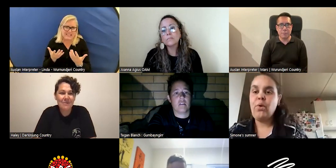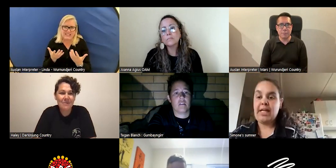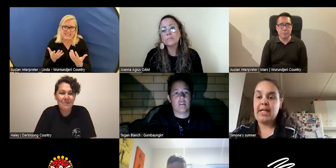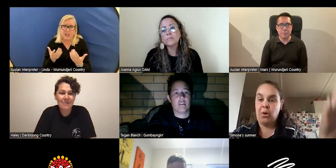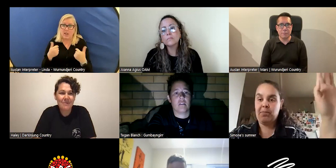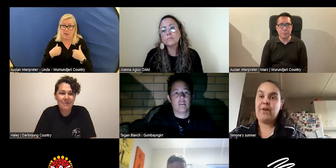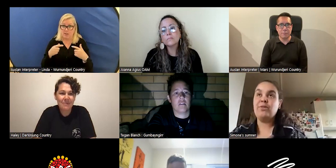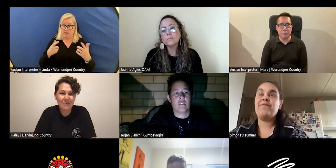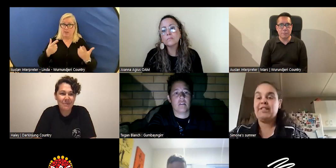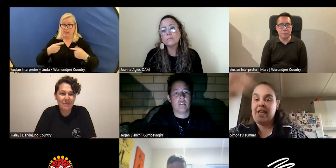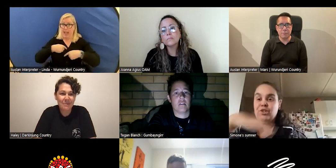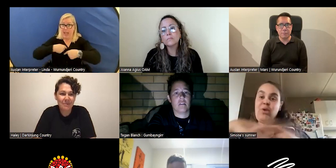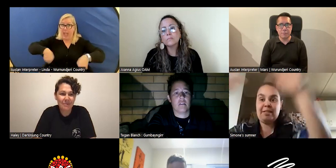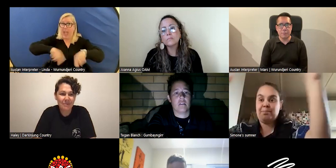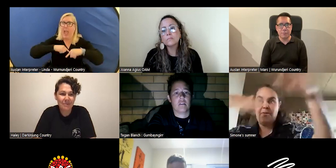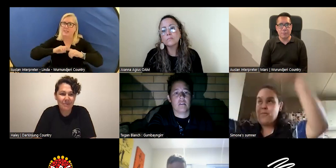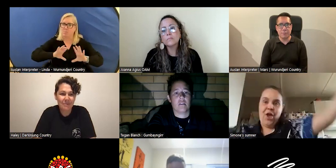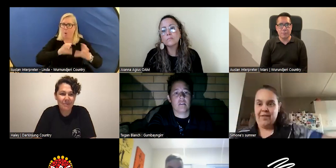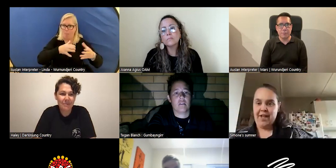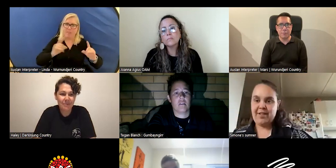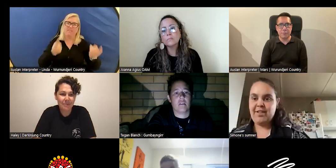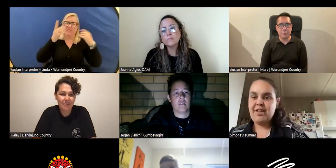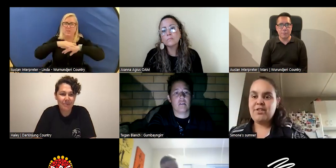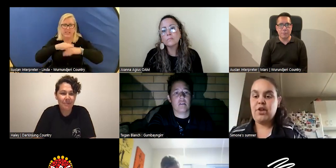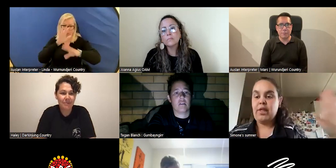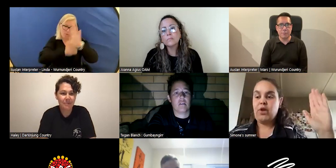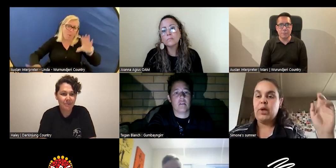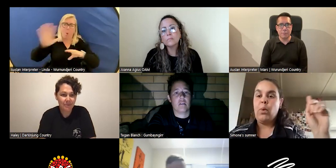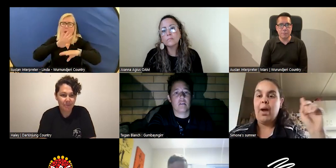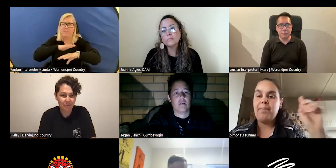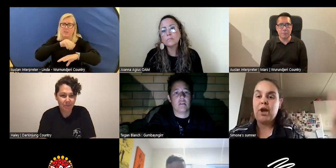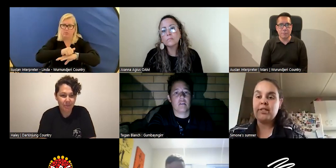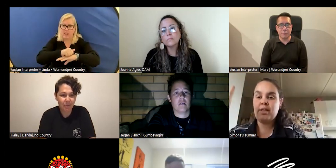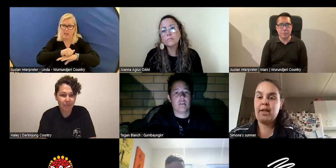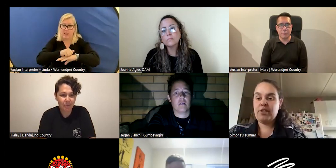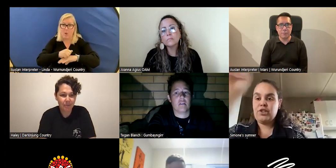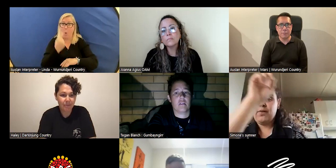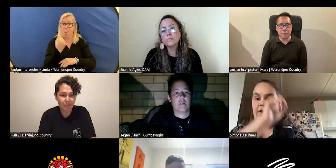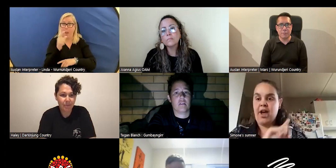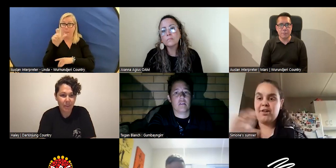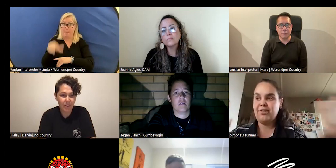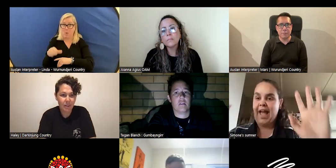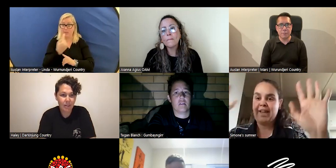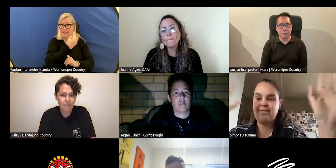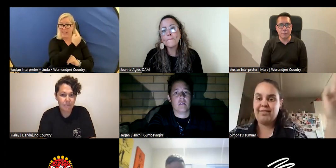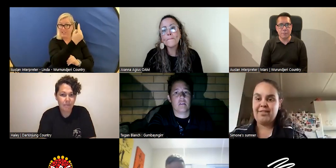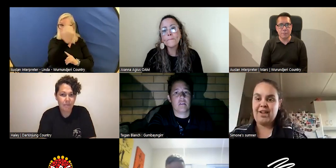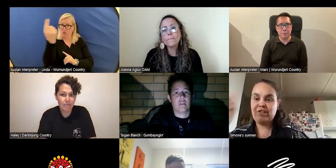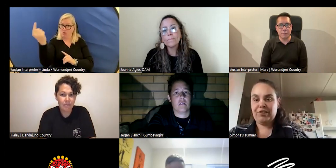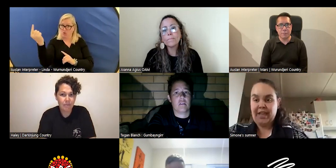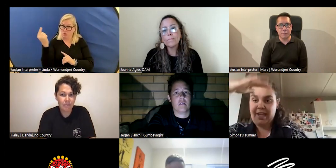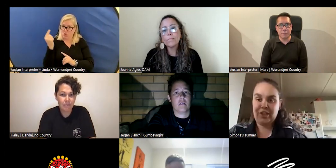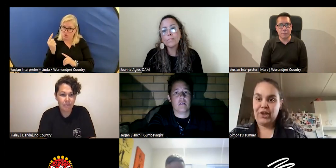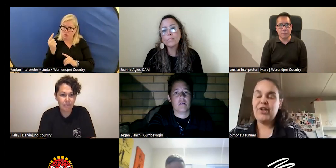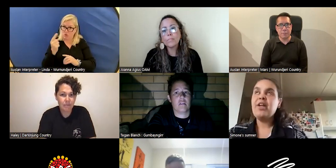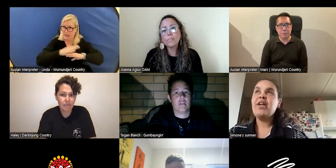So all us mob, all the First Nation, all us mob from all over. So Yep. There's only one person in each of our